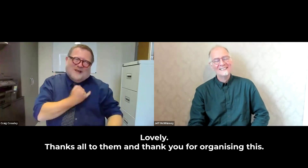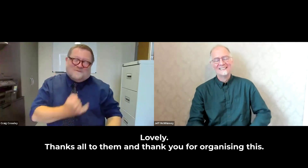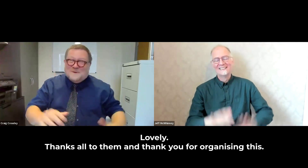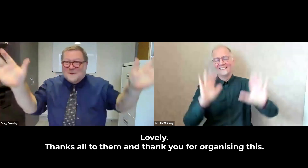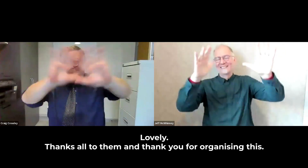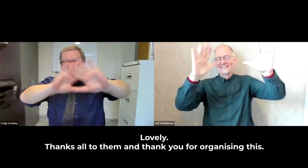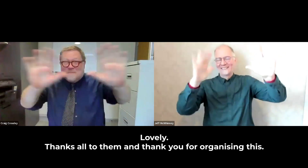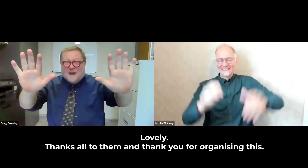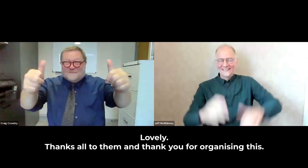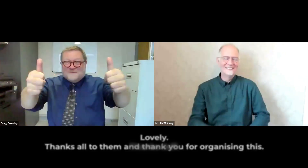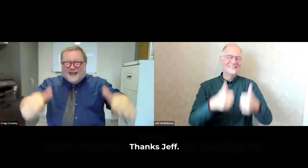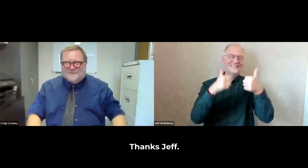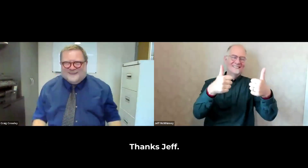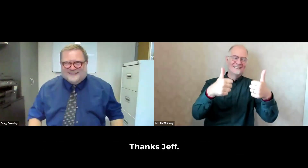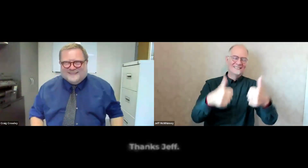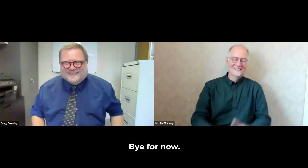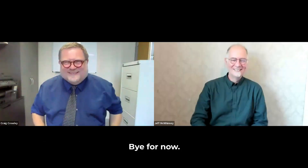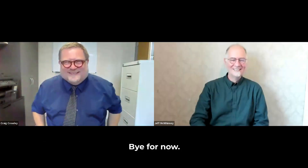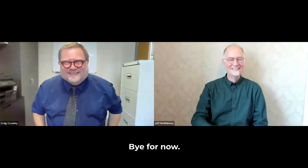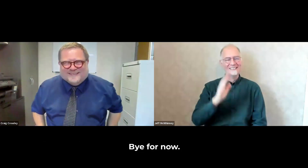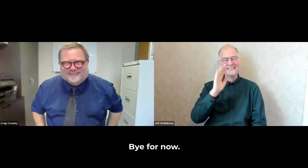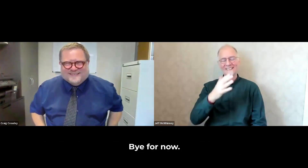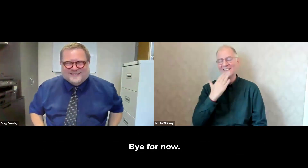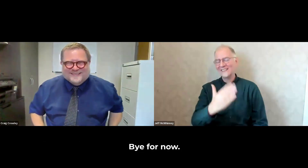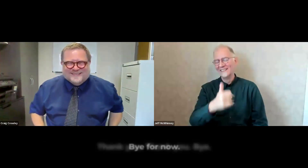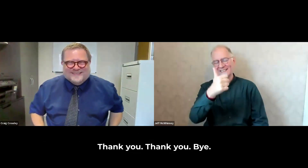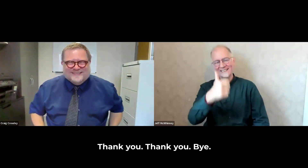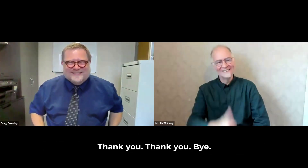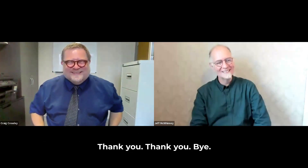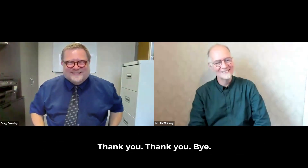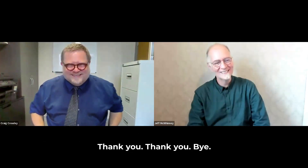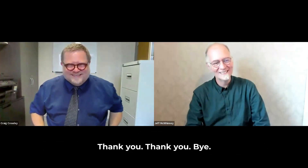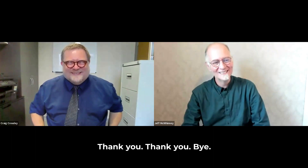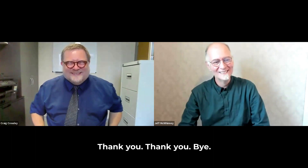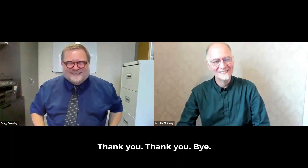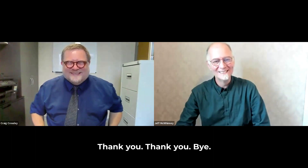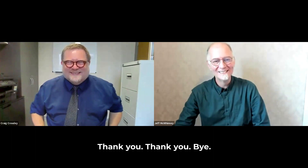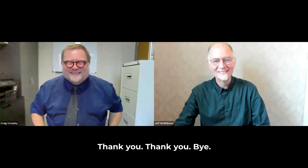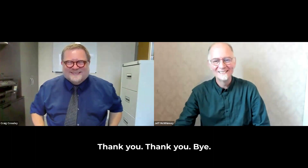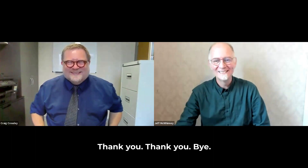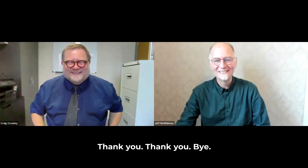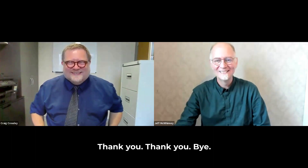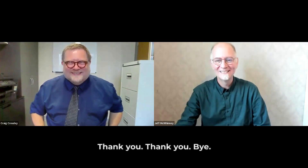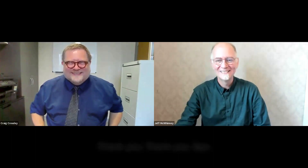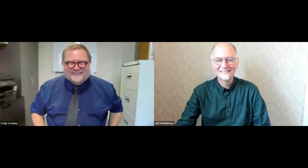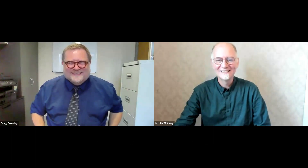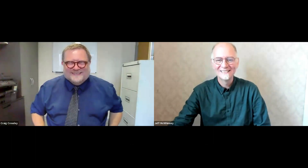you for organising this. Thanks. Bye-bye for now. Thank you.